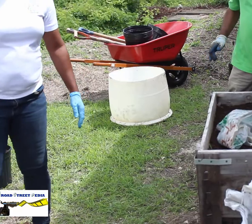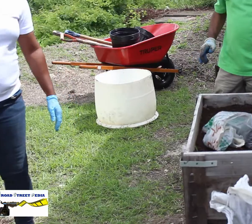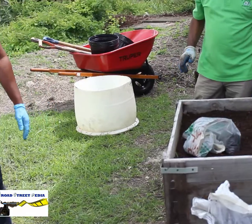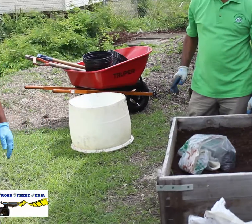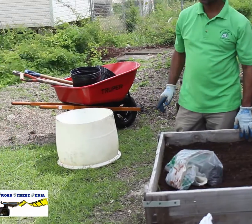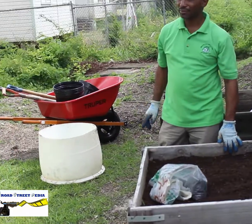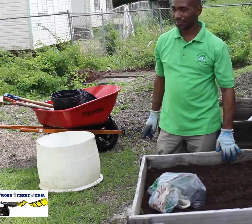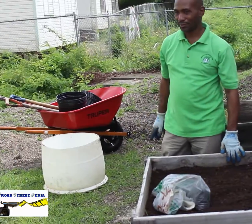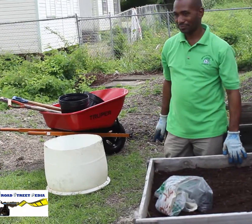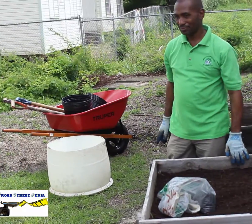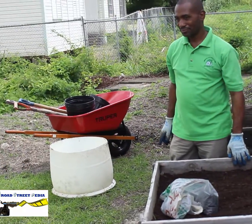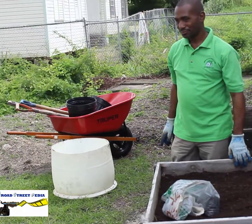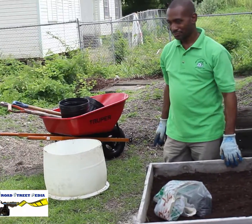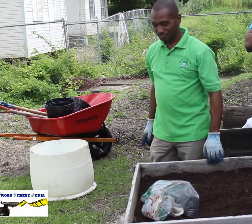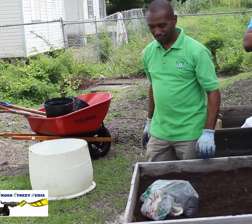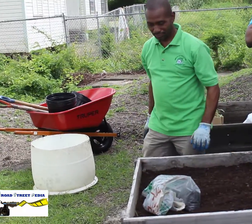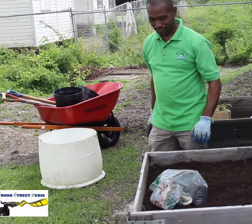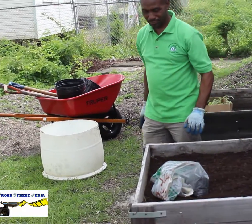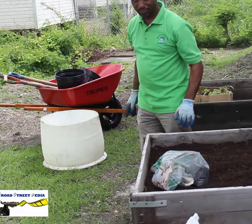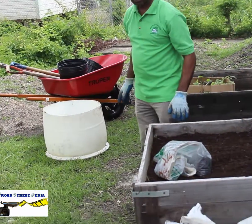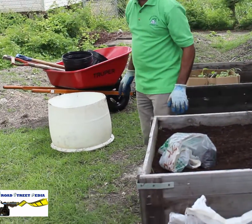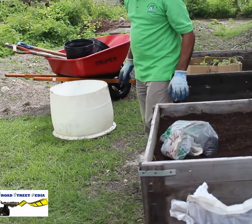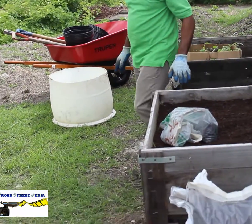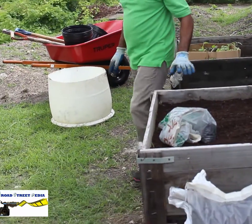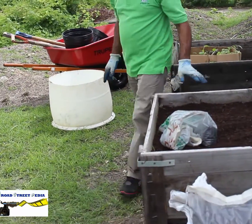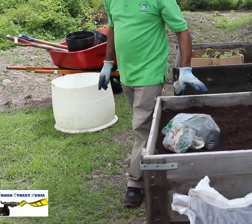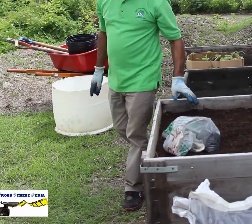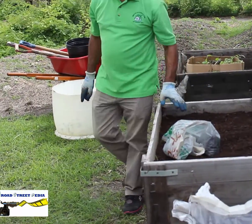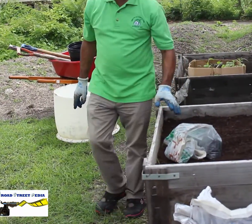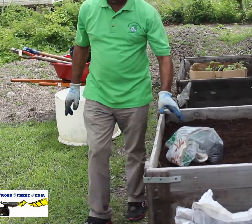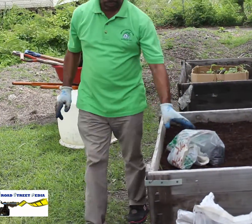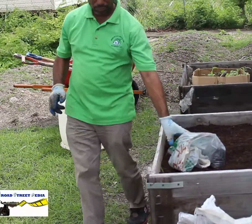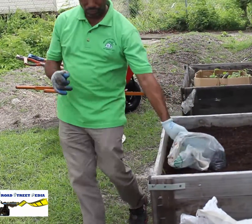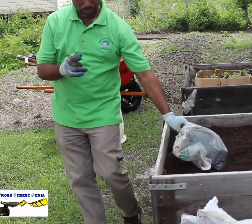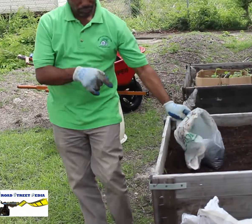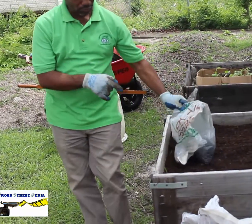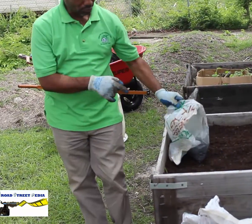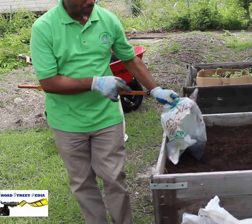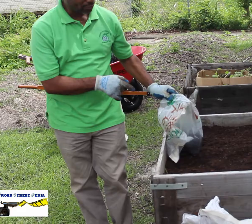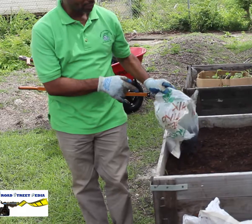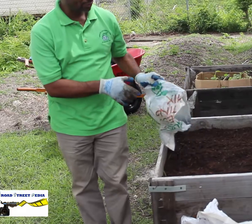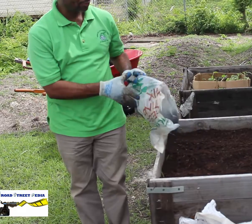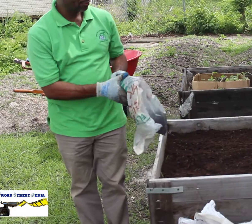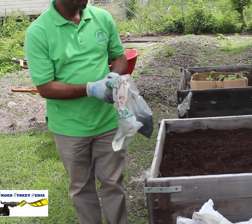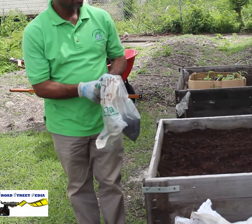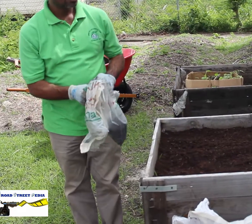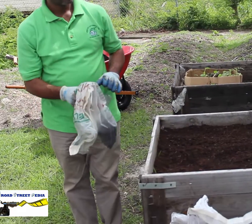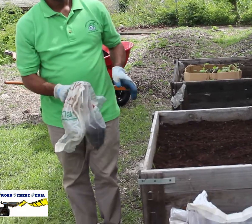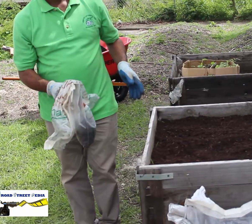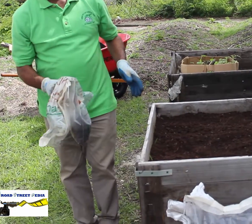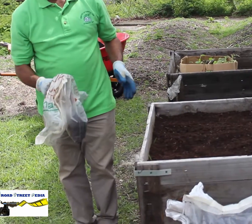What's the Chinese cabbage? And tomatoes and casserole. Is better ready?